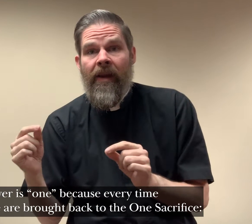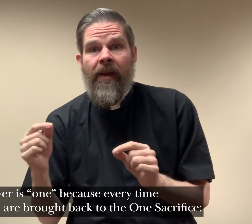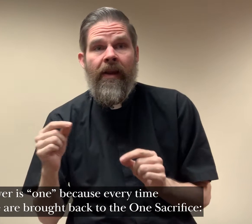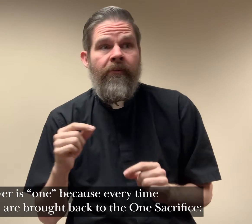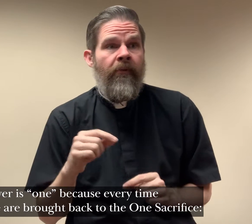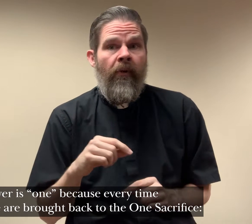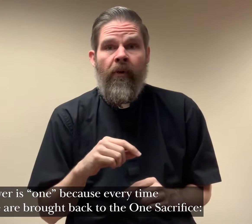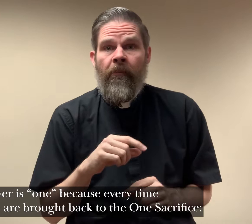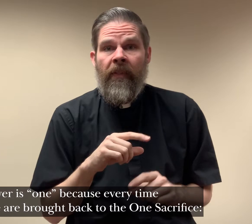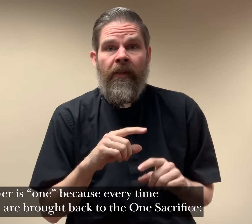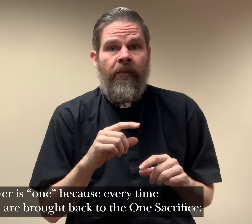sacrifice.